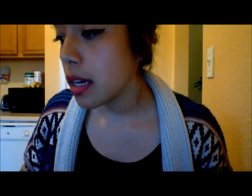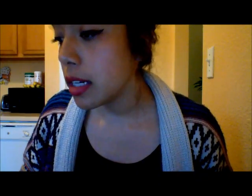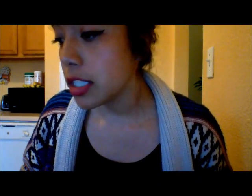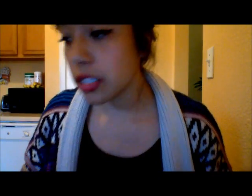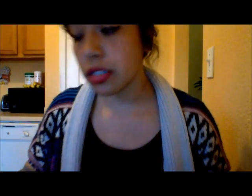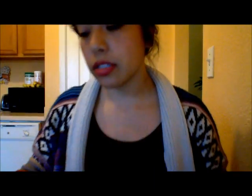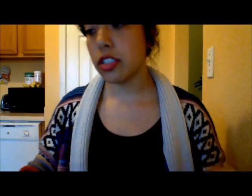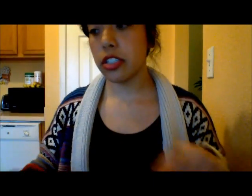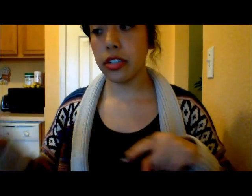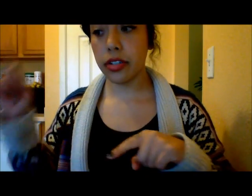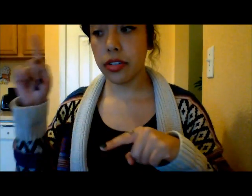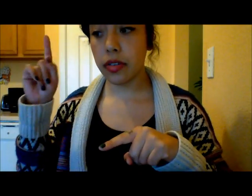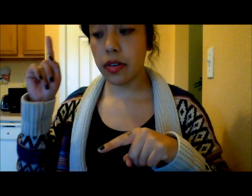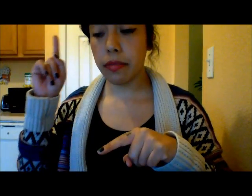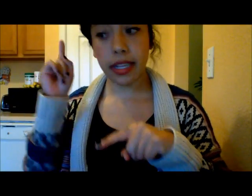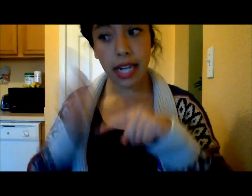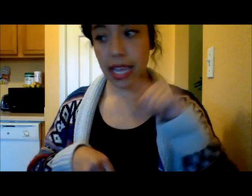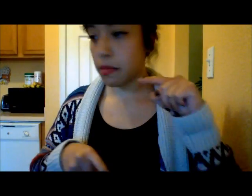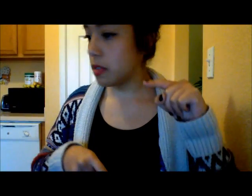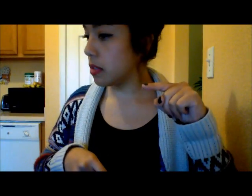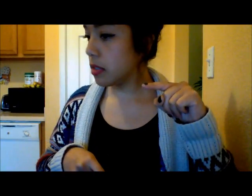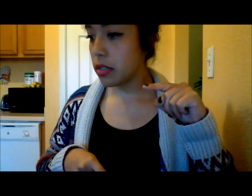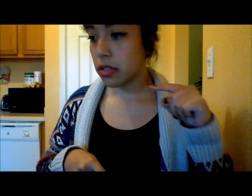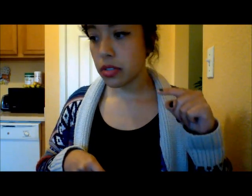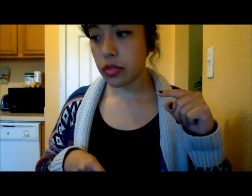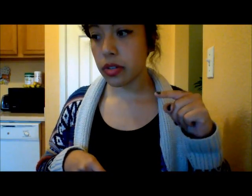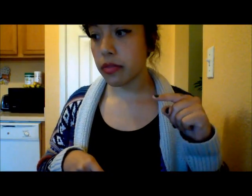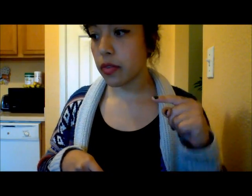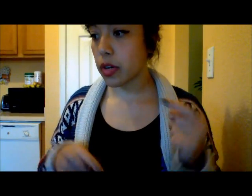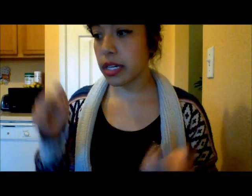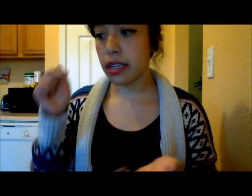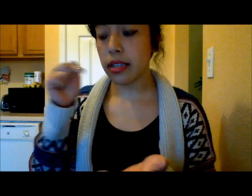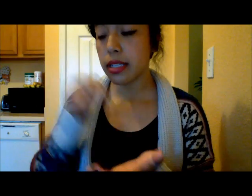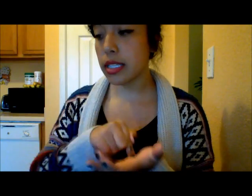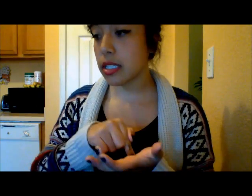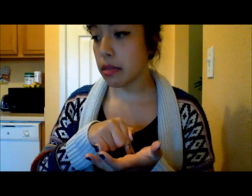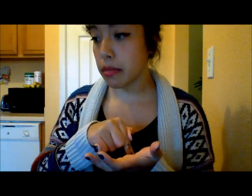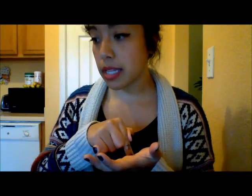And to be unable to afford something.